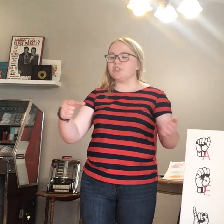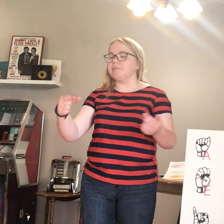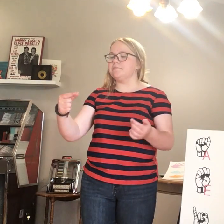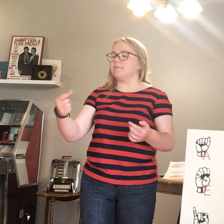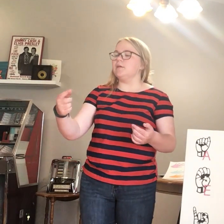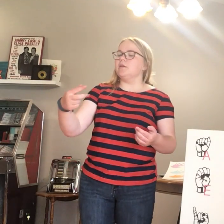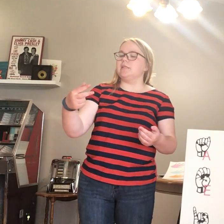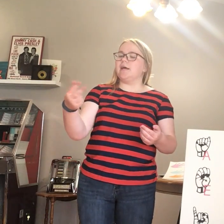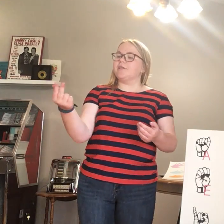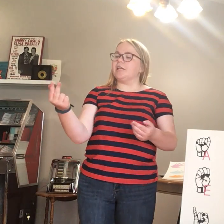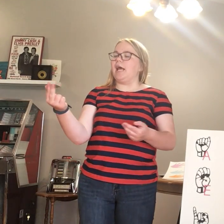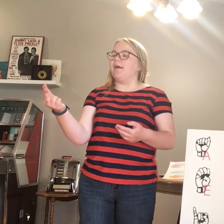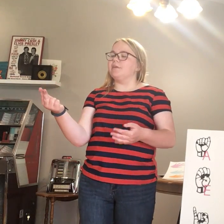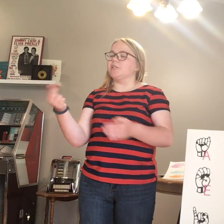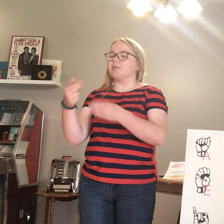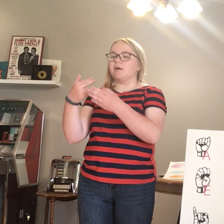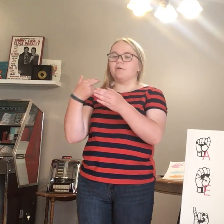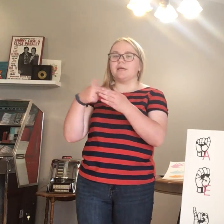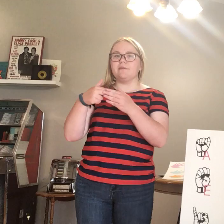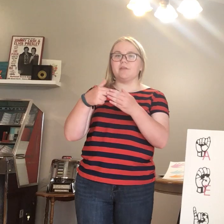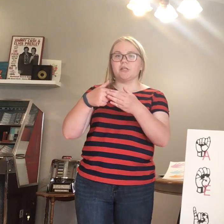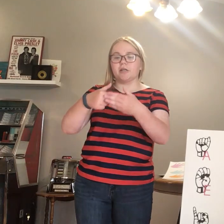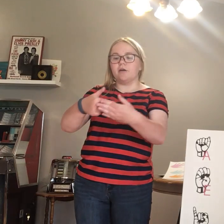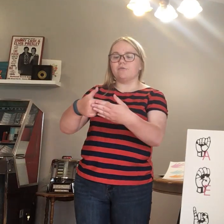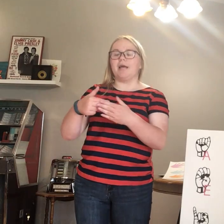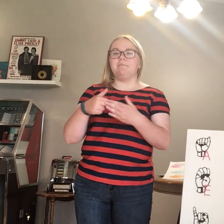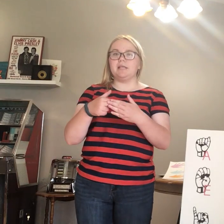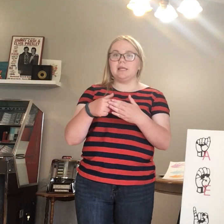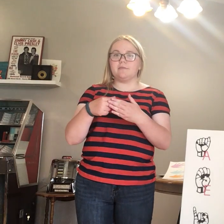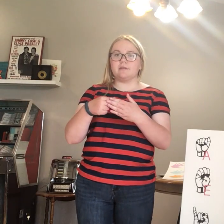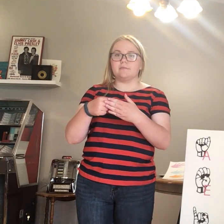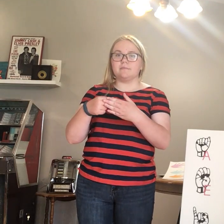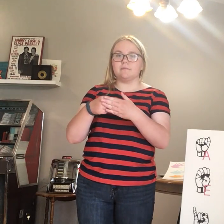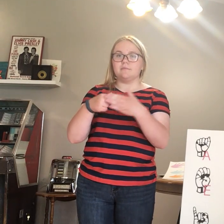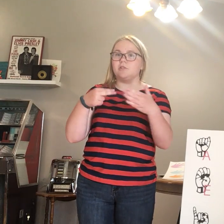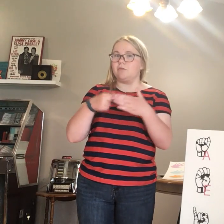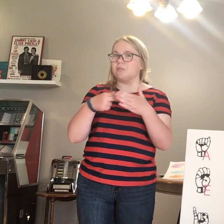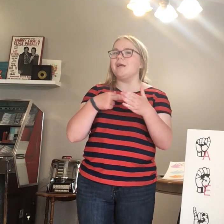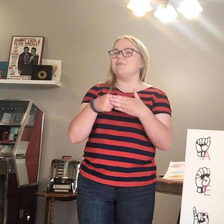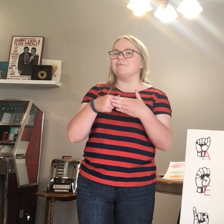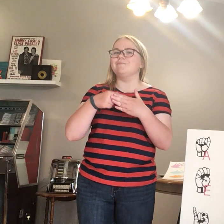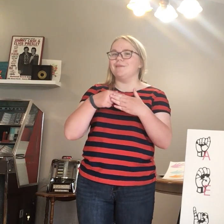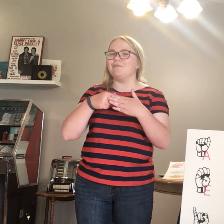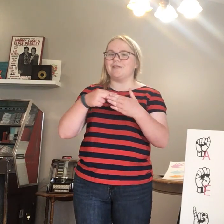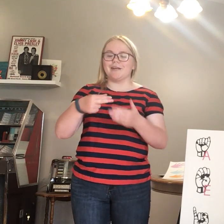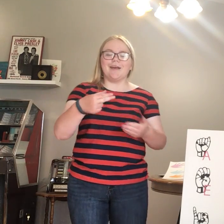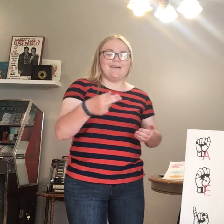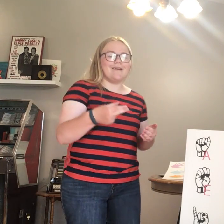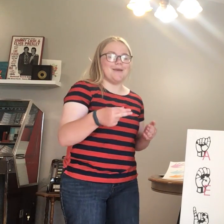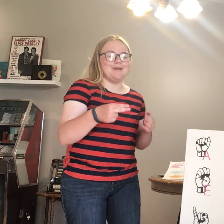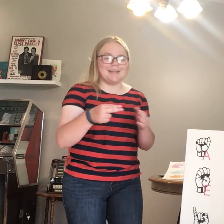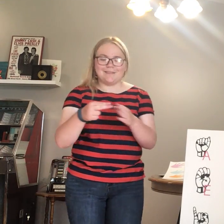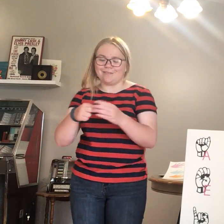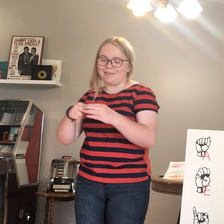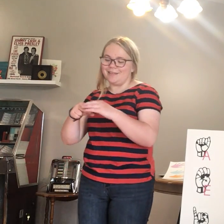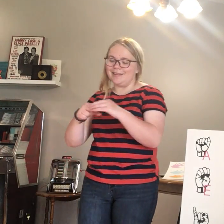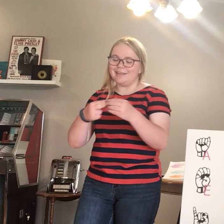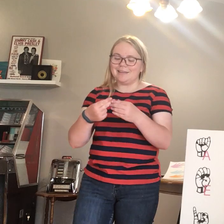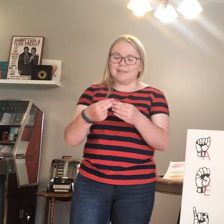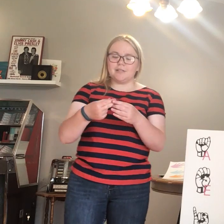G. Now you're going to have your ring finger right beneath. No, you're going to have your middle finger right beneath